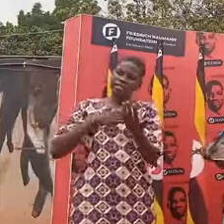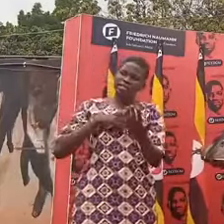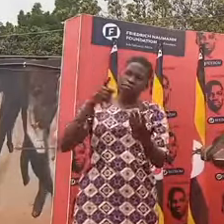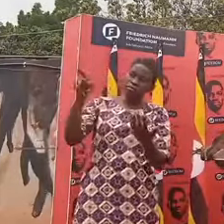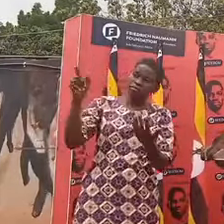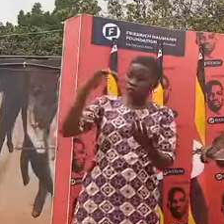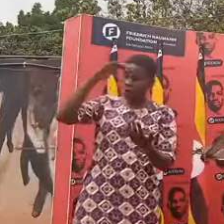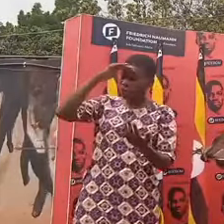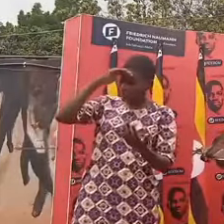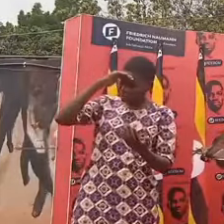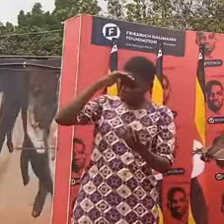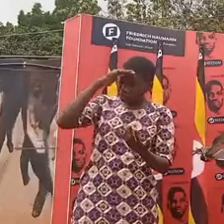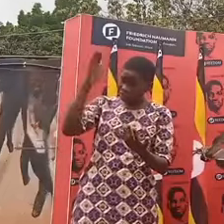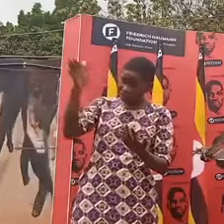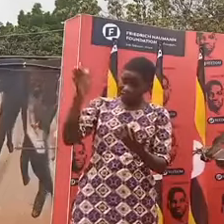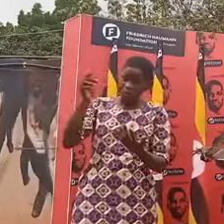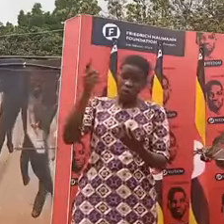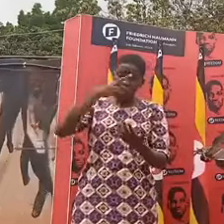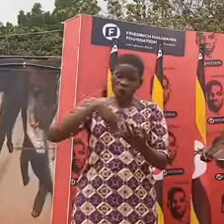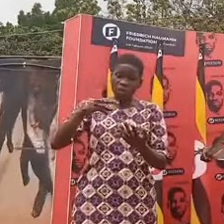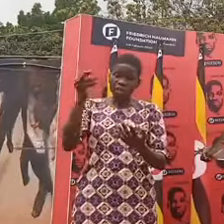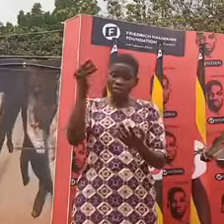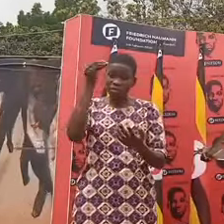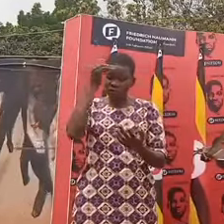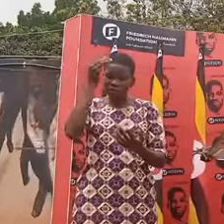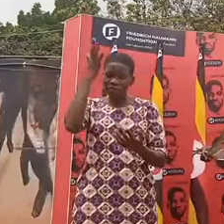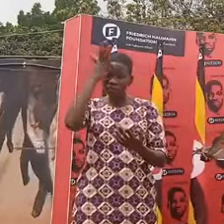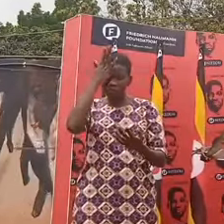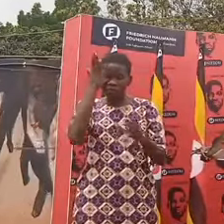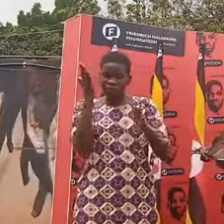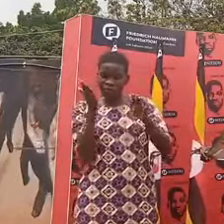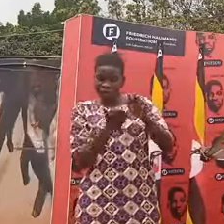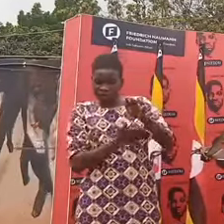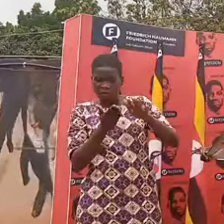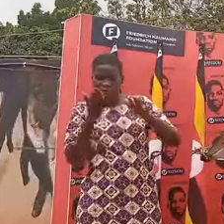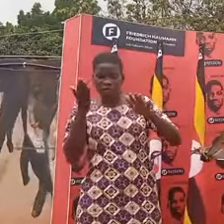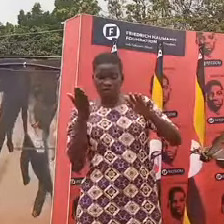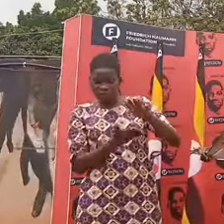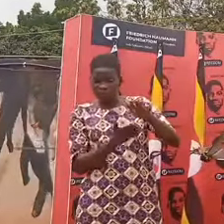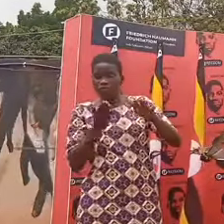for you. Documenting individually.